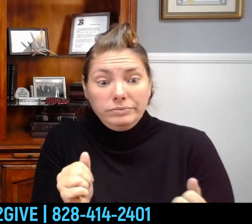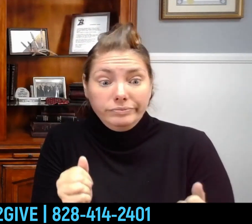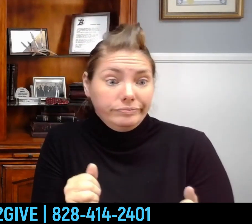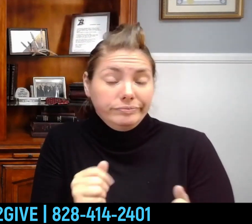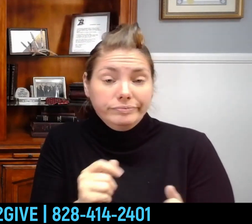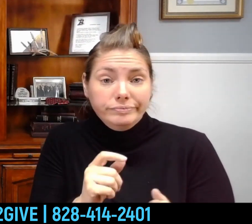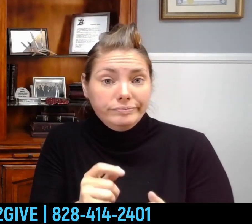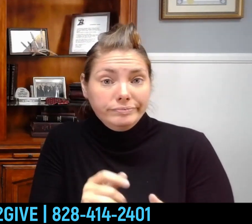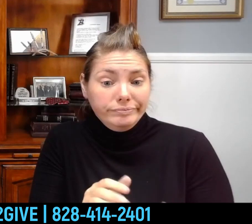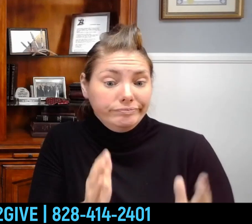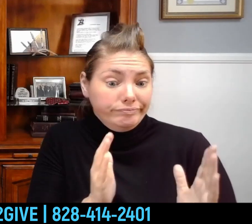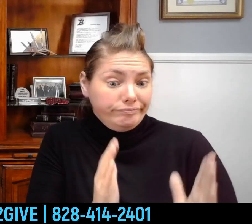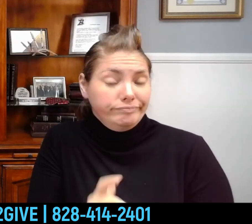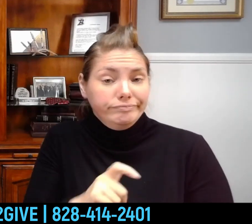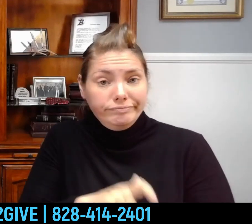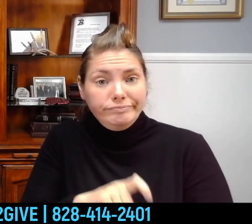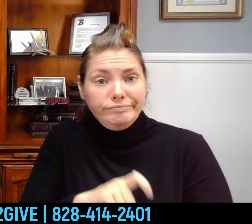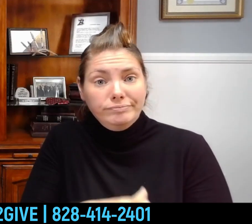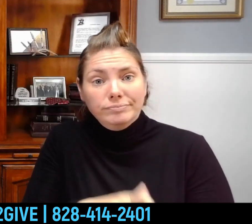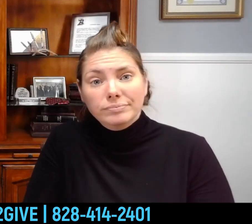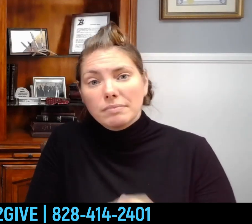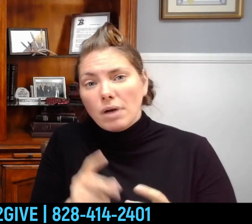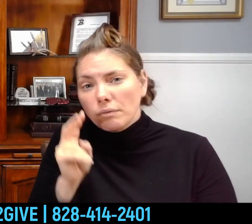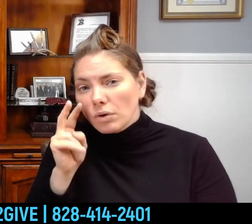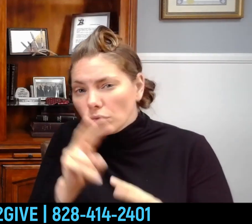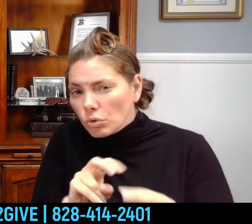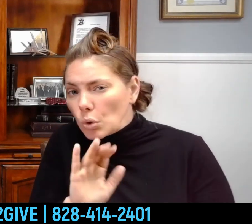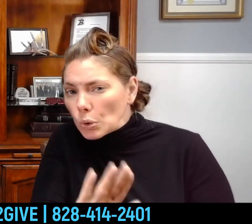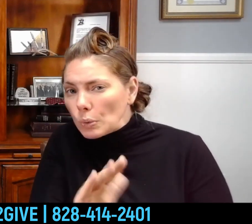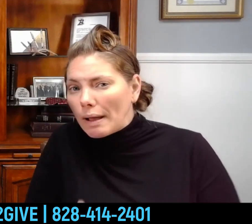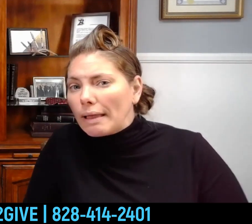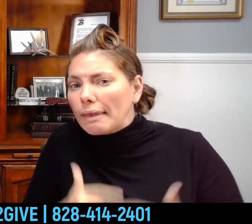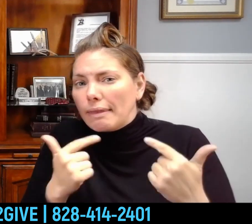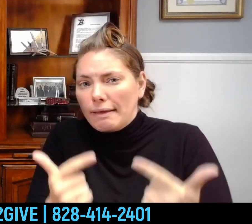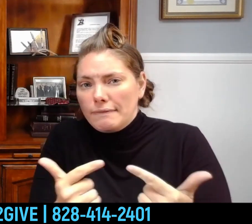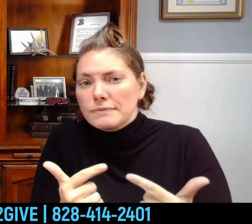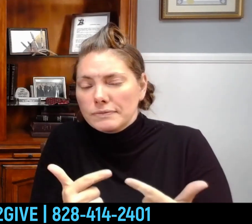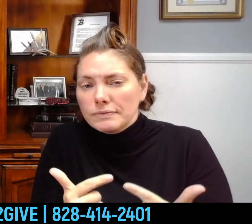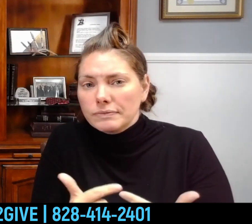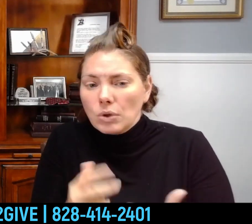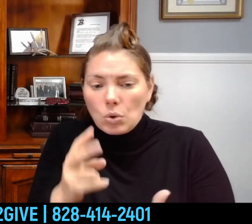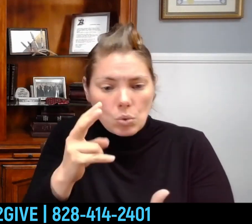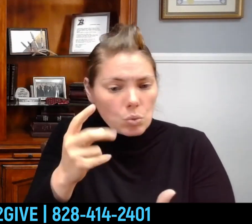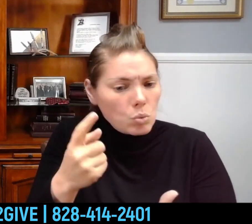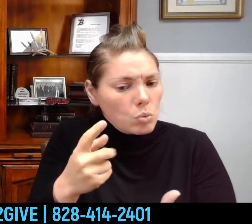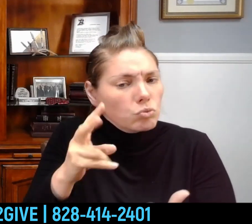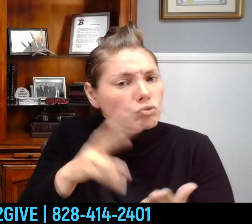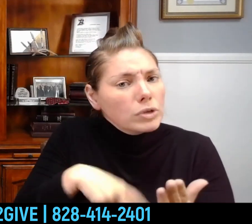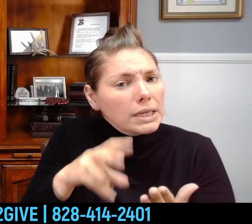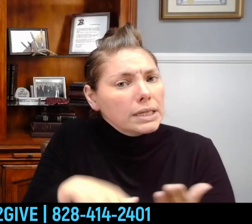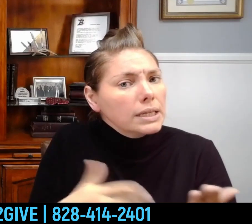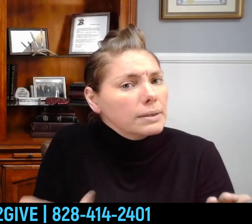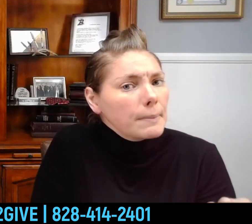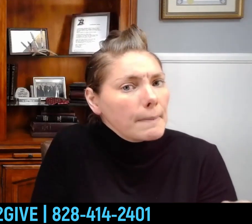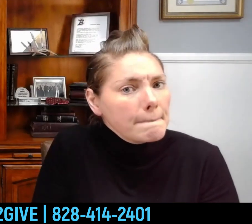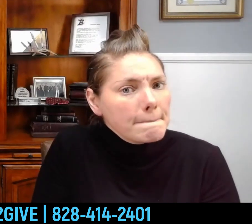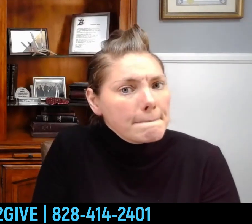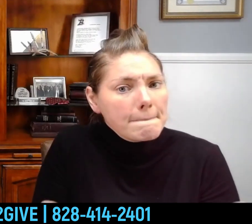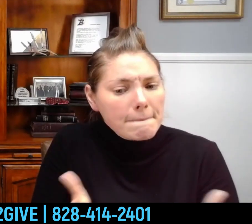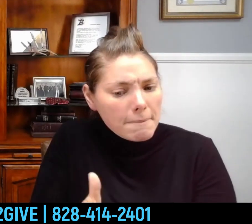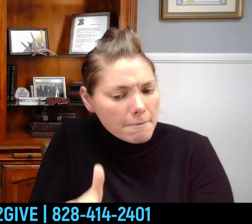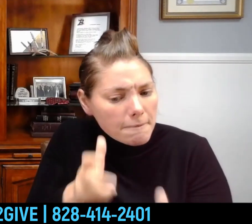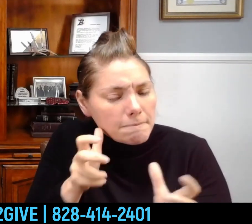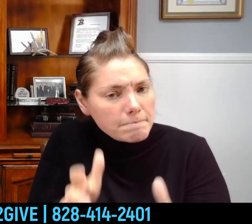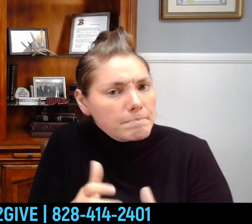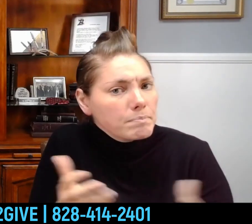on, take a second look at your life. Take a second look at what you're reading. Take a second look at what you're